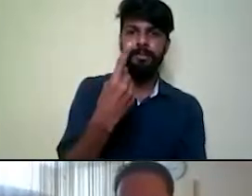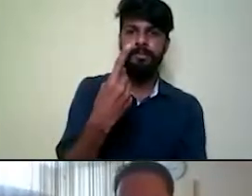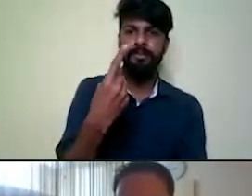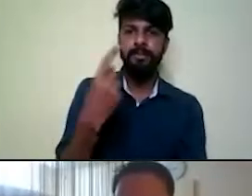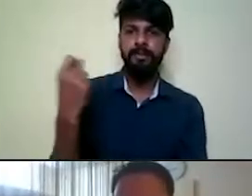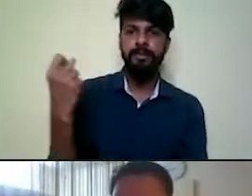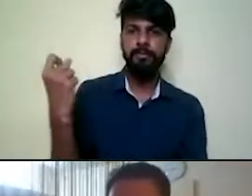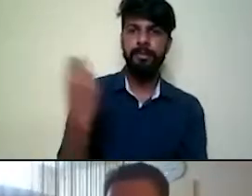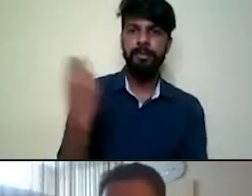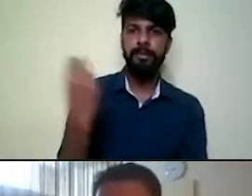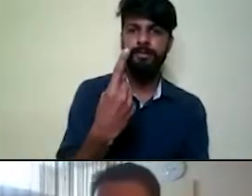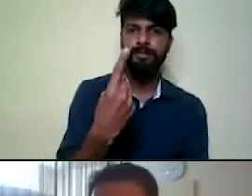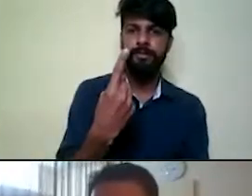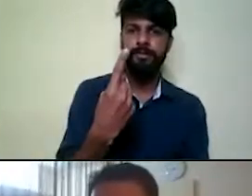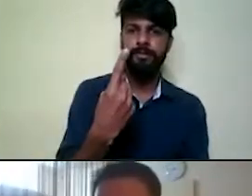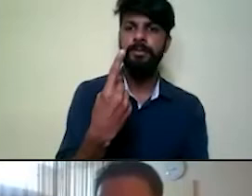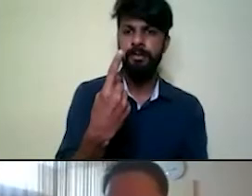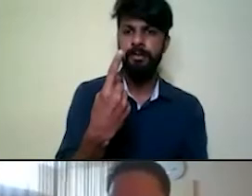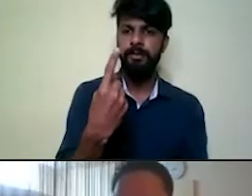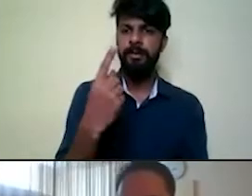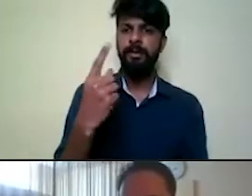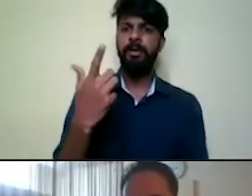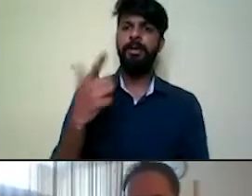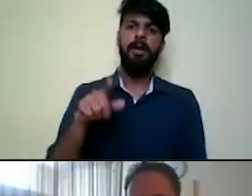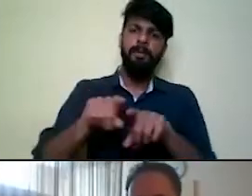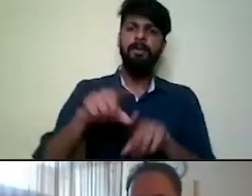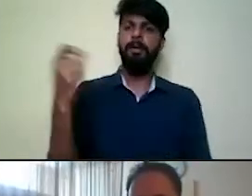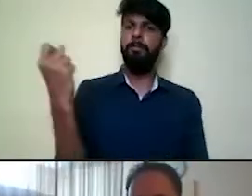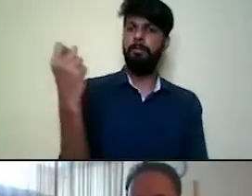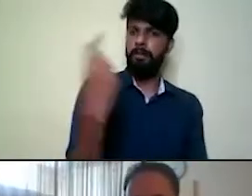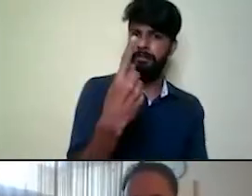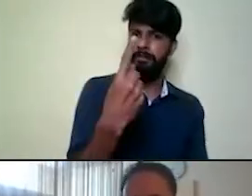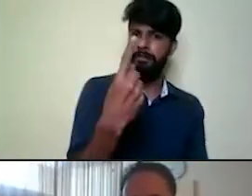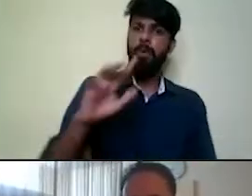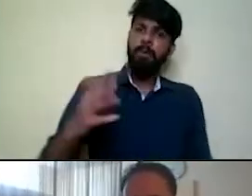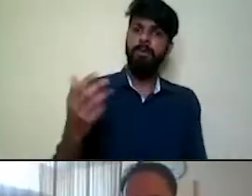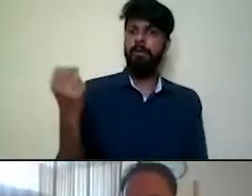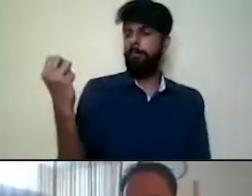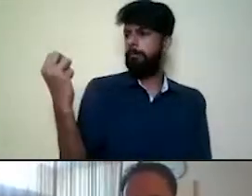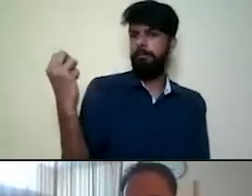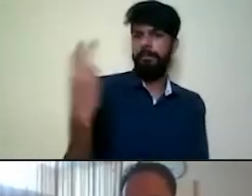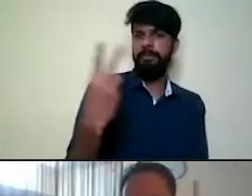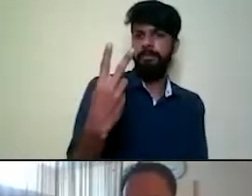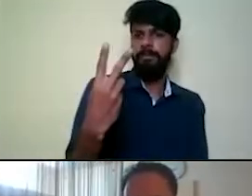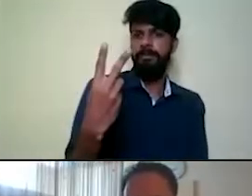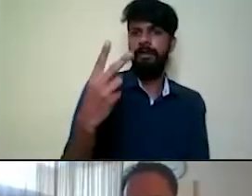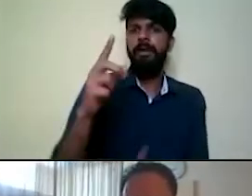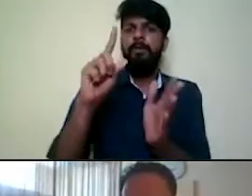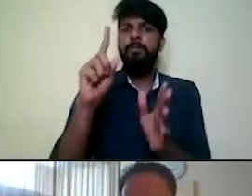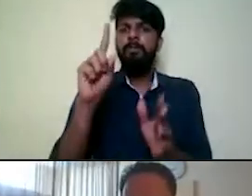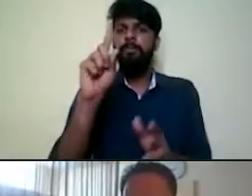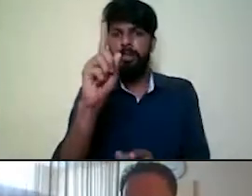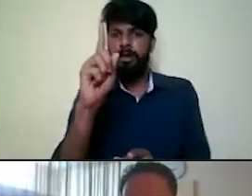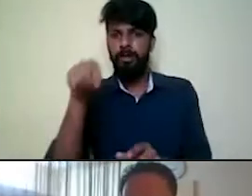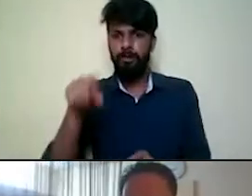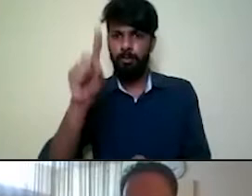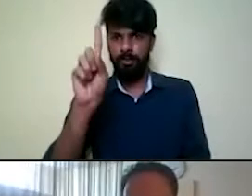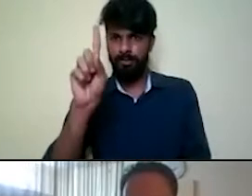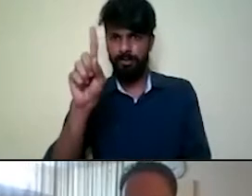Month, 1 month, 1 month. And similarly, 1 month or 2